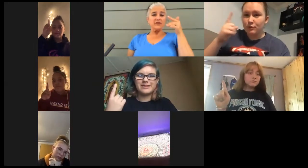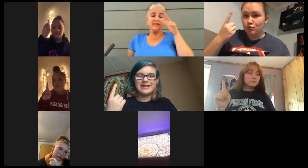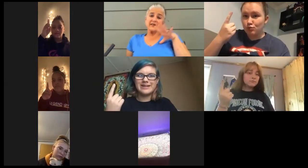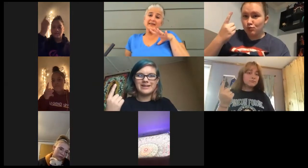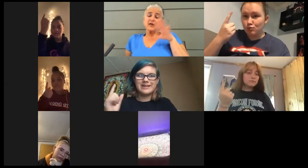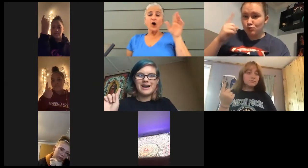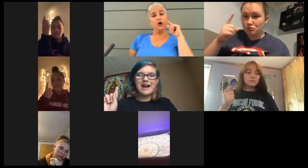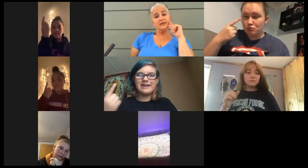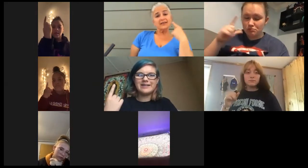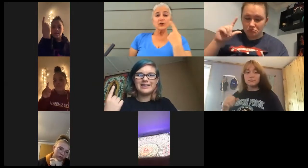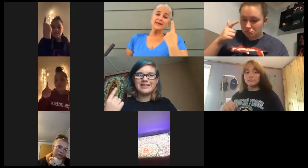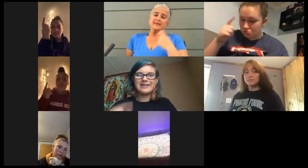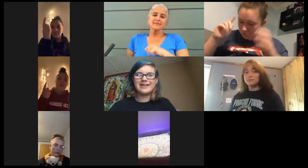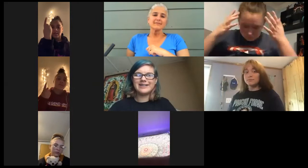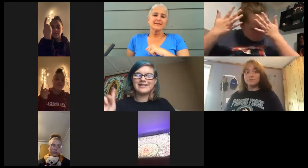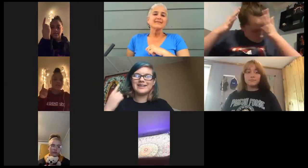All the single ladies.